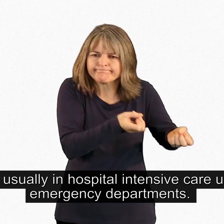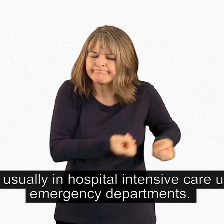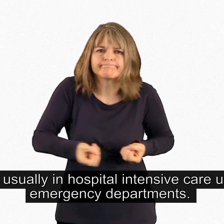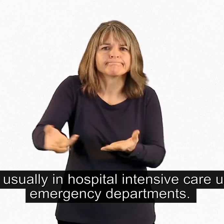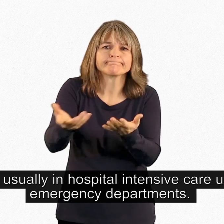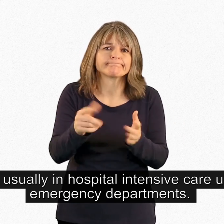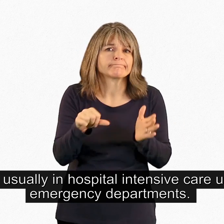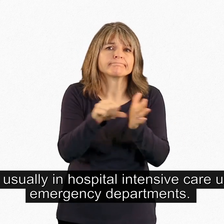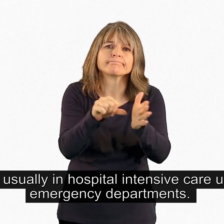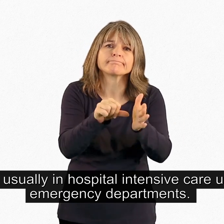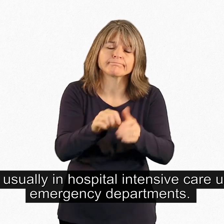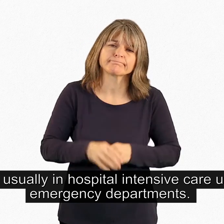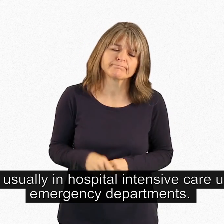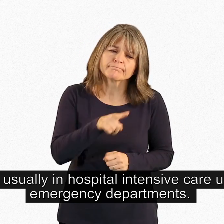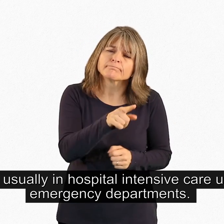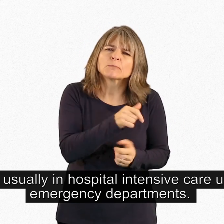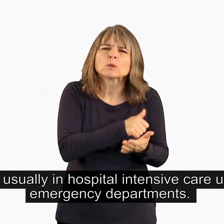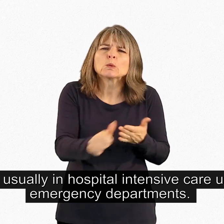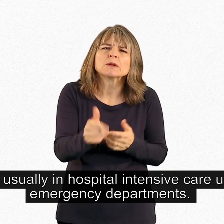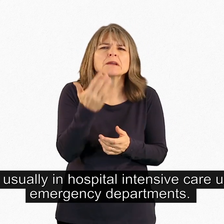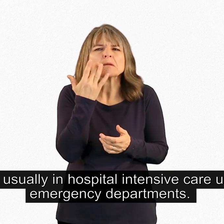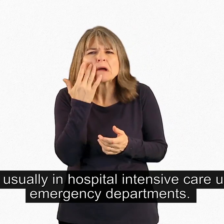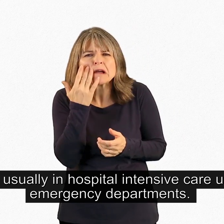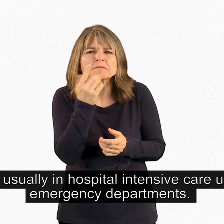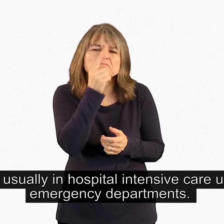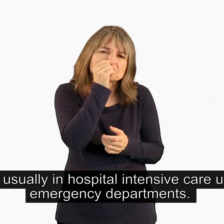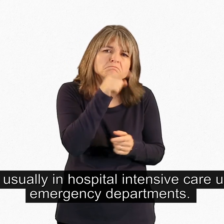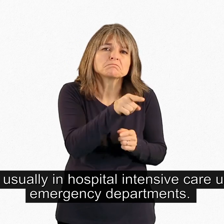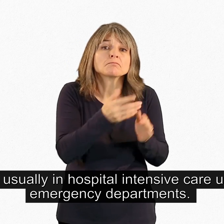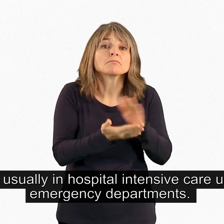This is usually in hospital intensive care units or emergency departments.